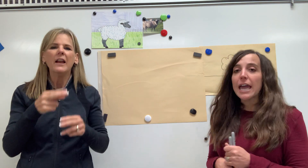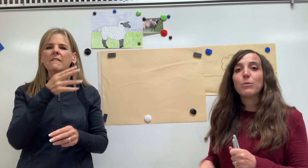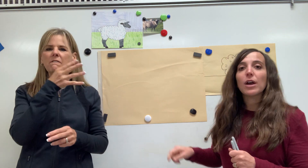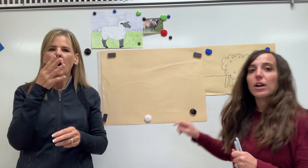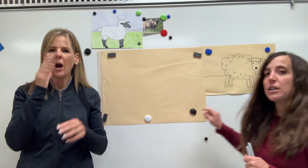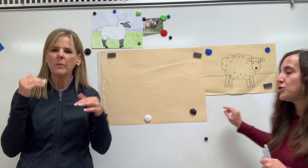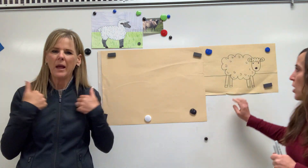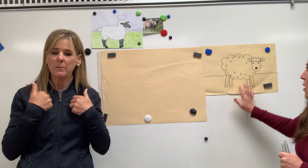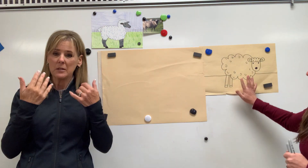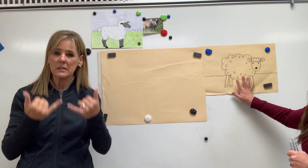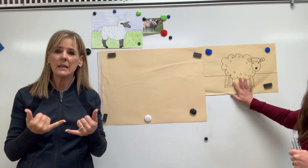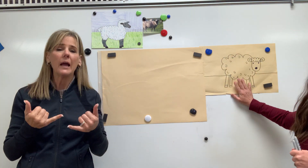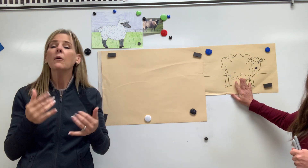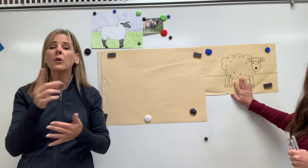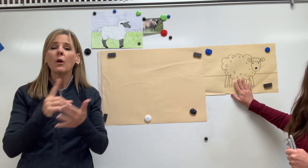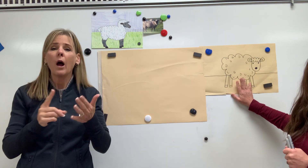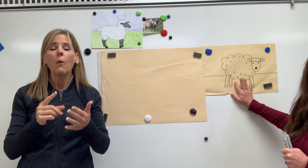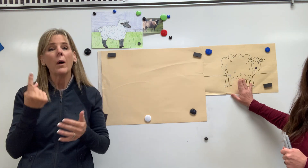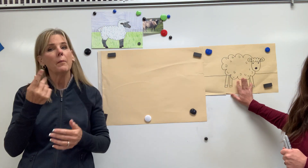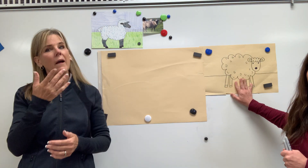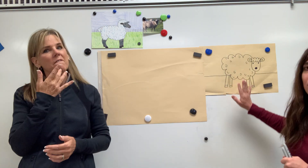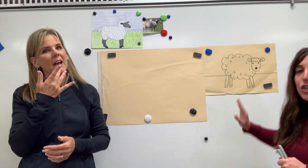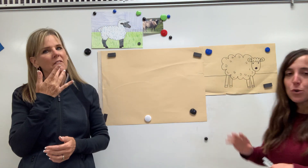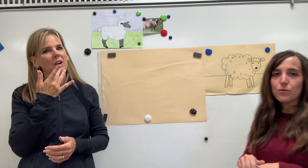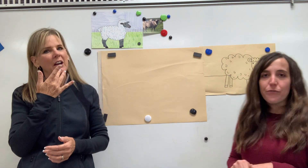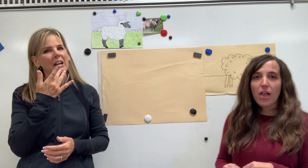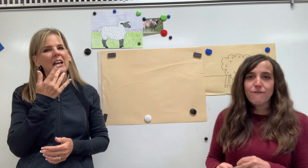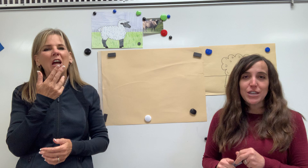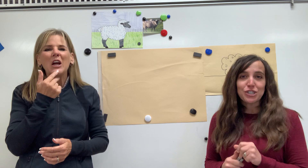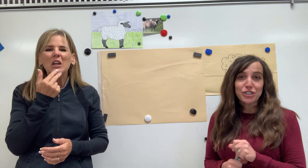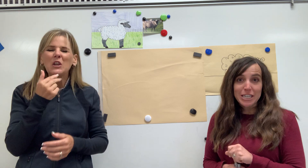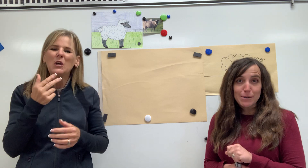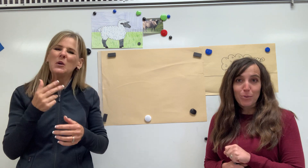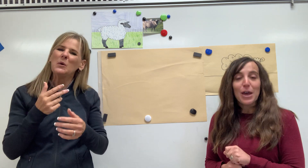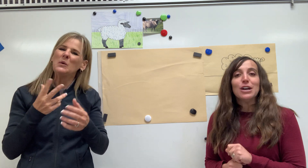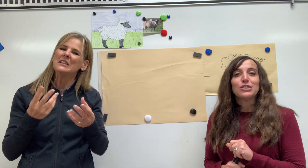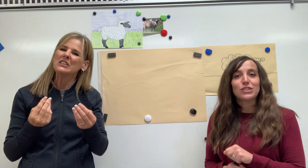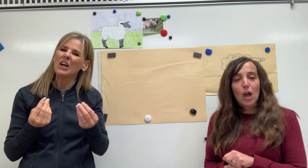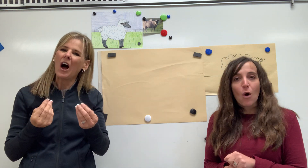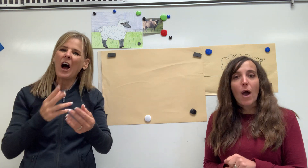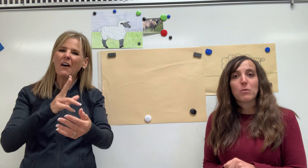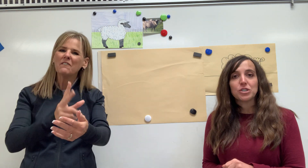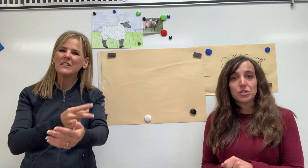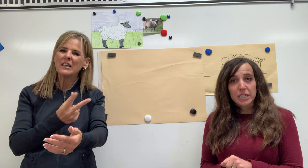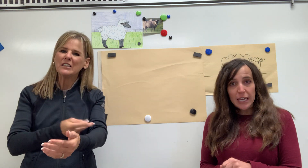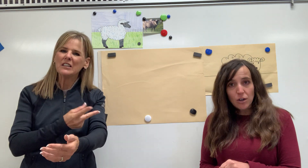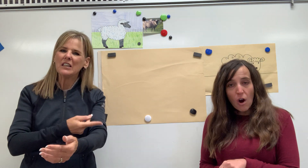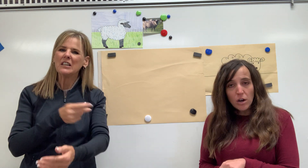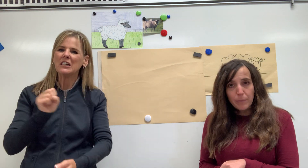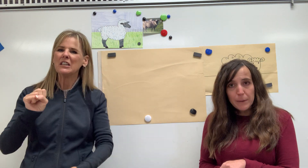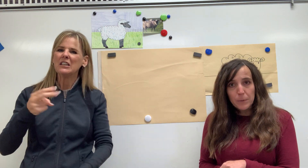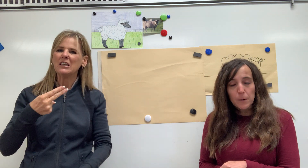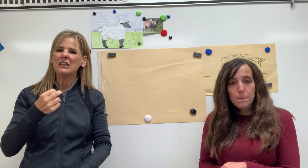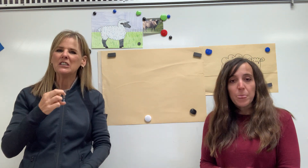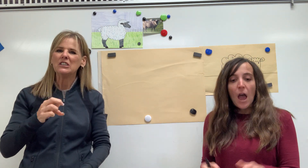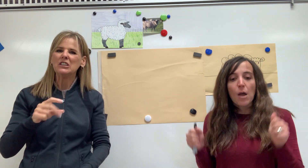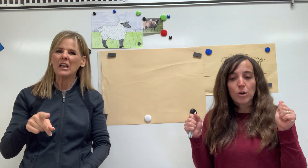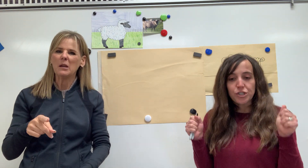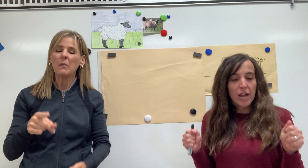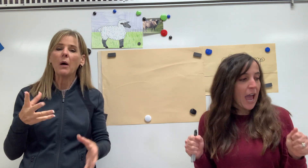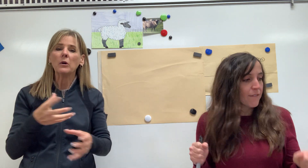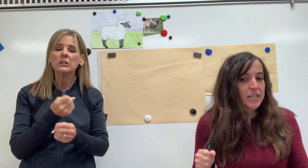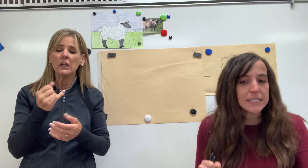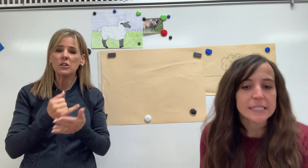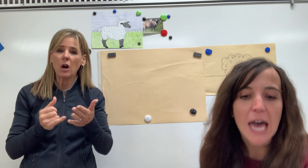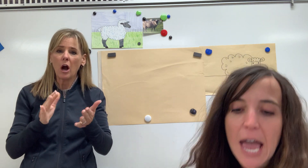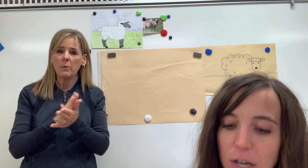So today we are going to draw one of my favorite cute fluffy sheep. So I want you to get your art paper. I want